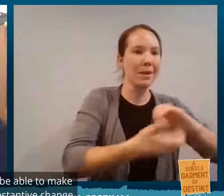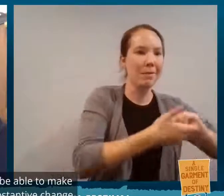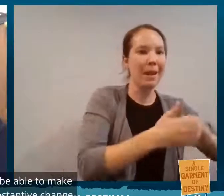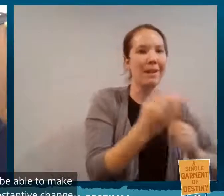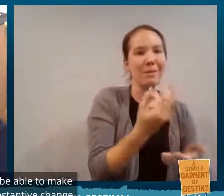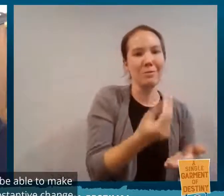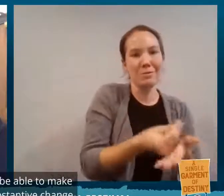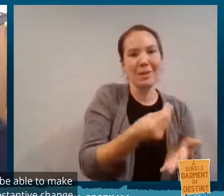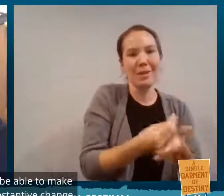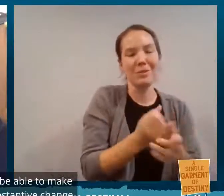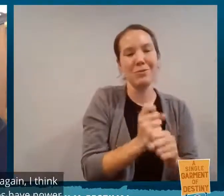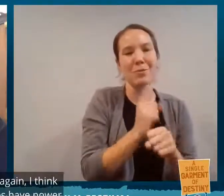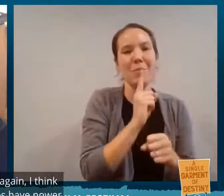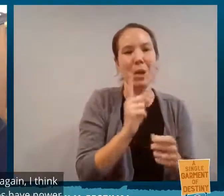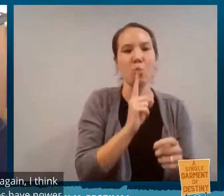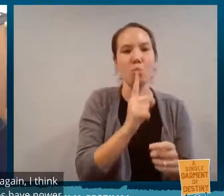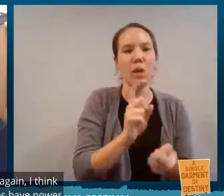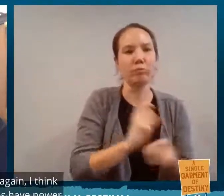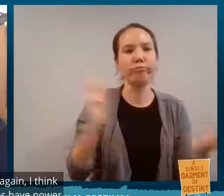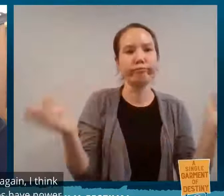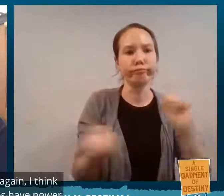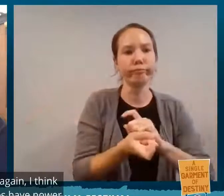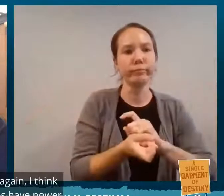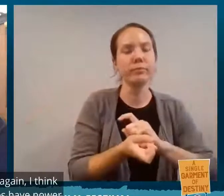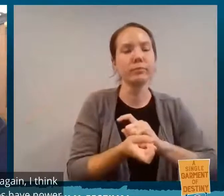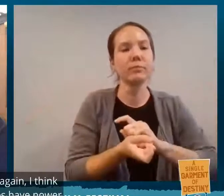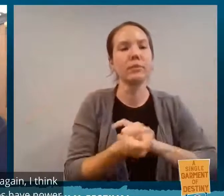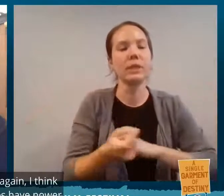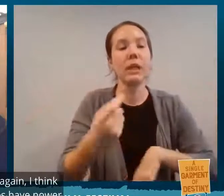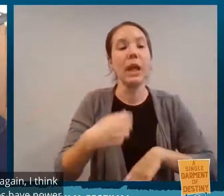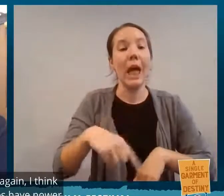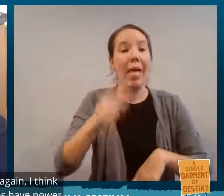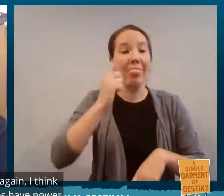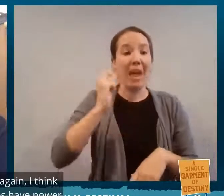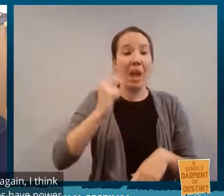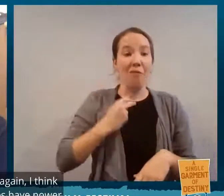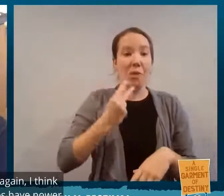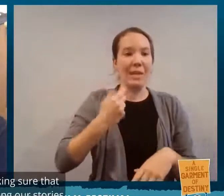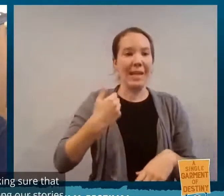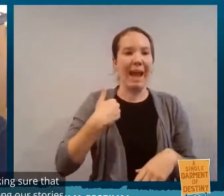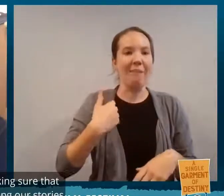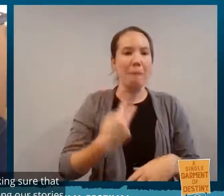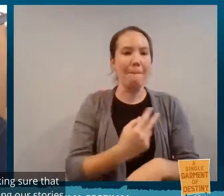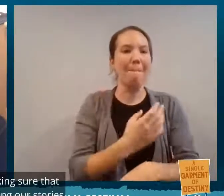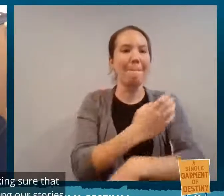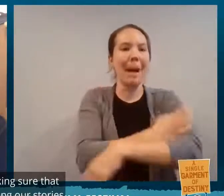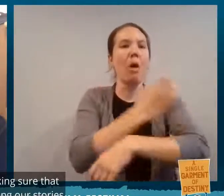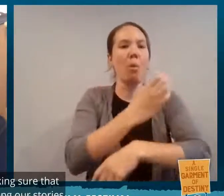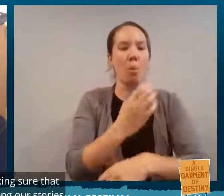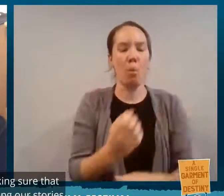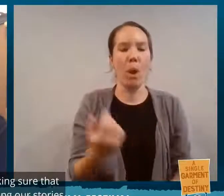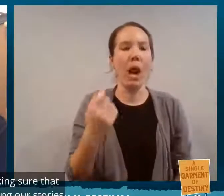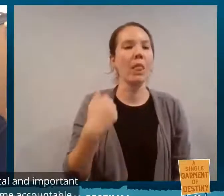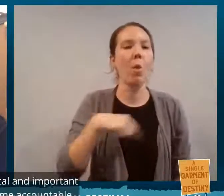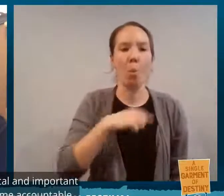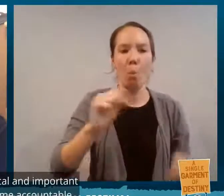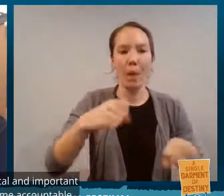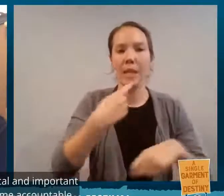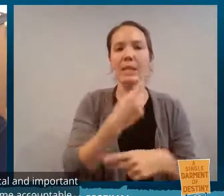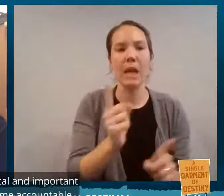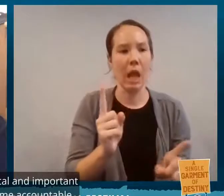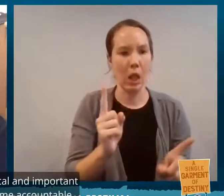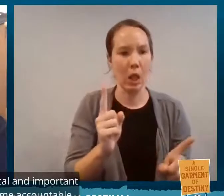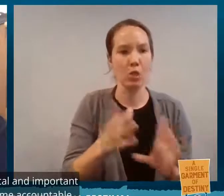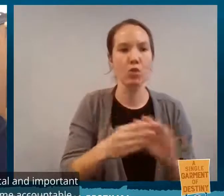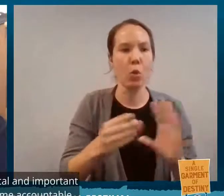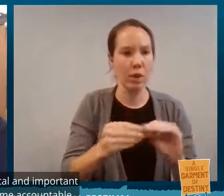real and substantive change. And so, again, I think our voices have power. And making sure that we're telling our stories is really critical